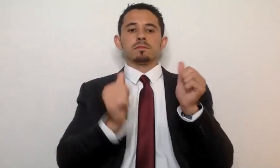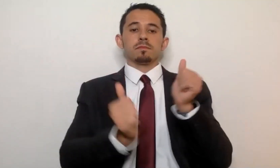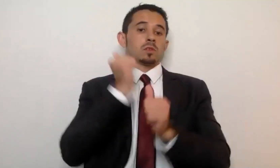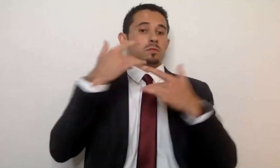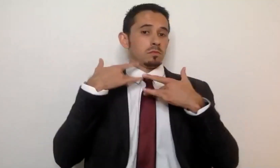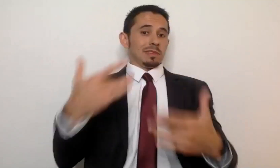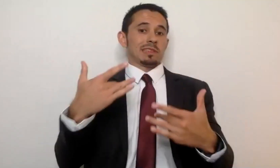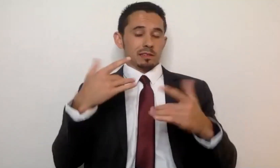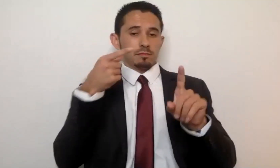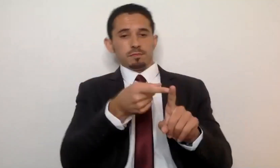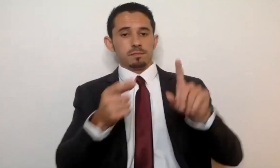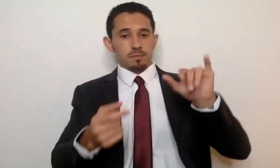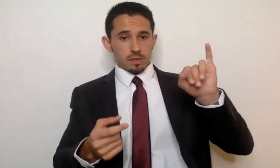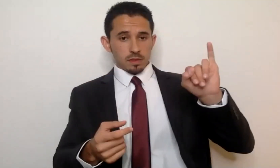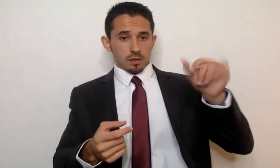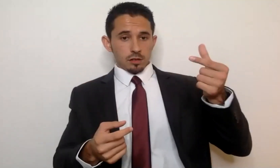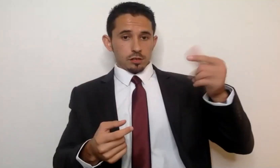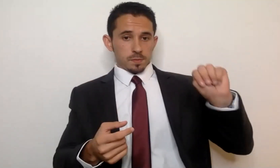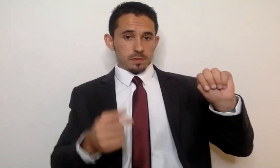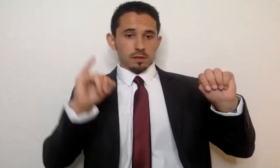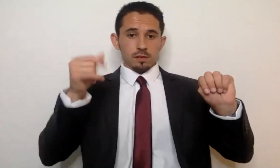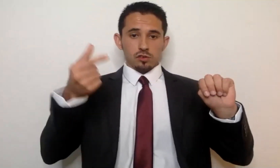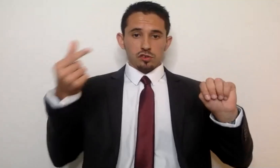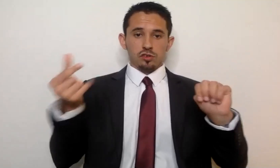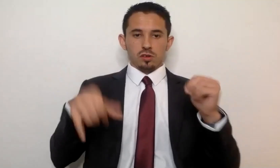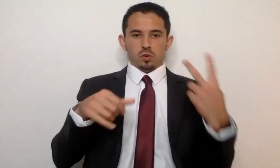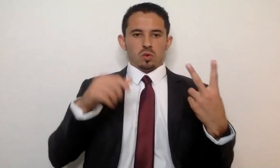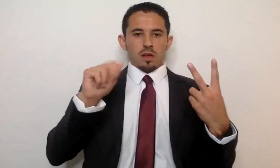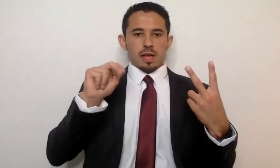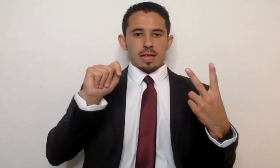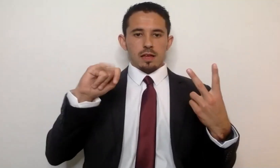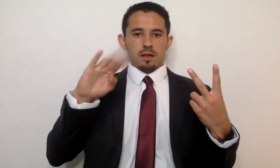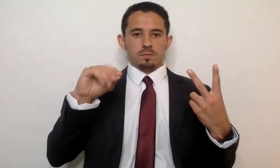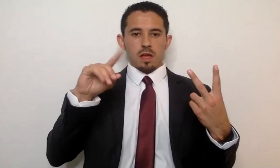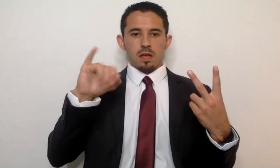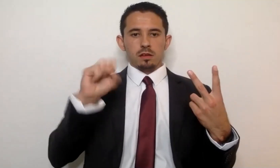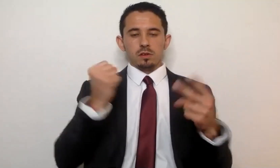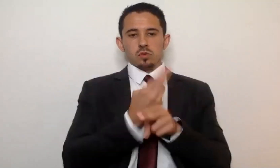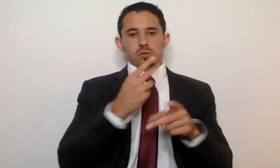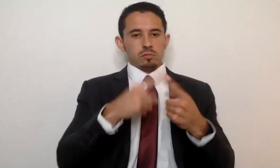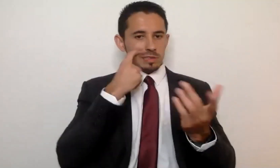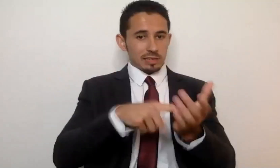looking at. Most typically, IgM and IgG antibodies